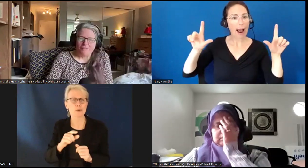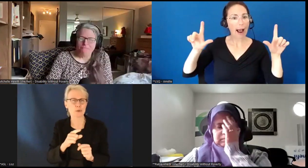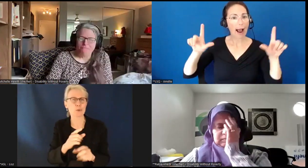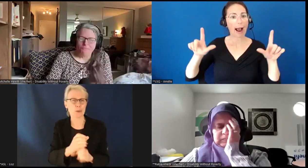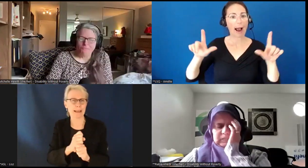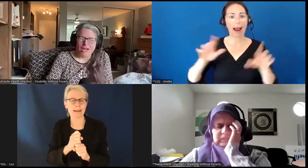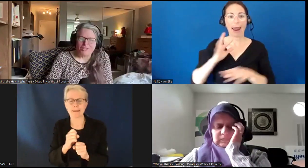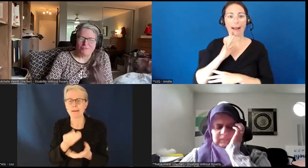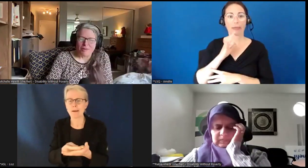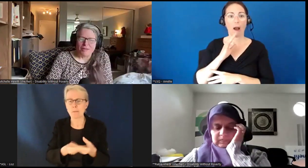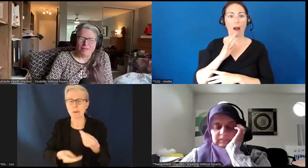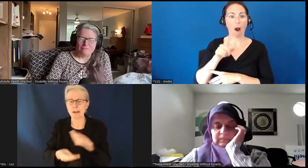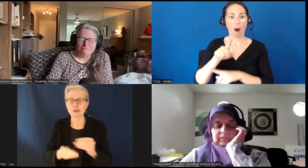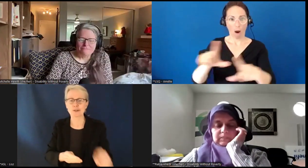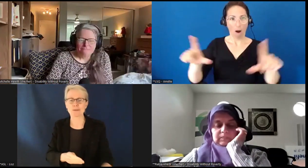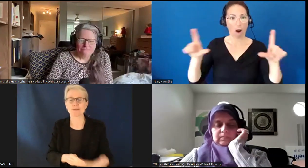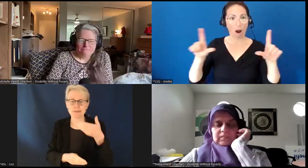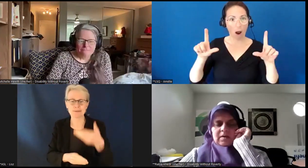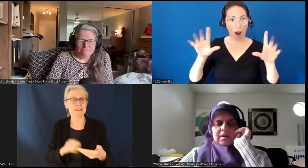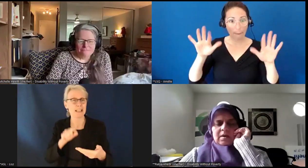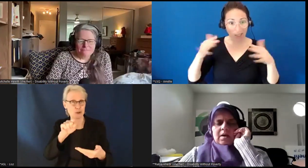it. Reaction, Rabia?